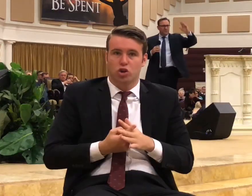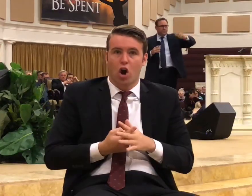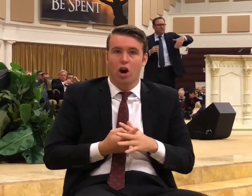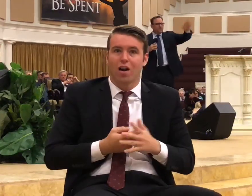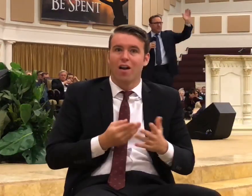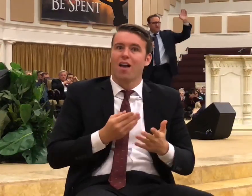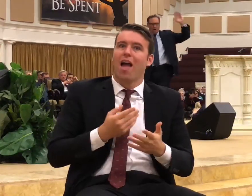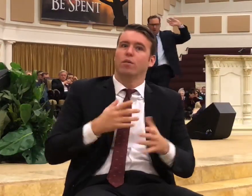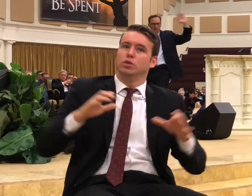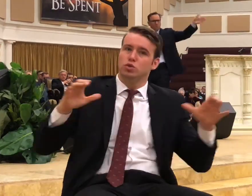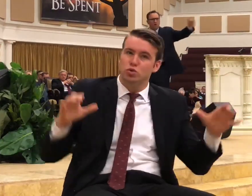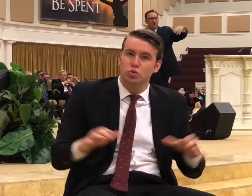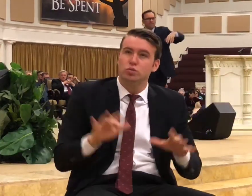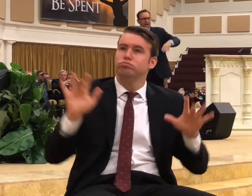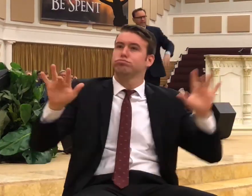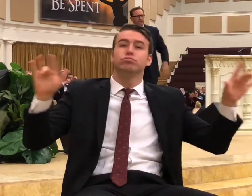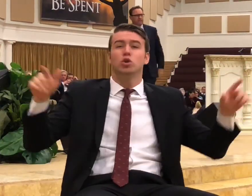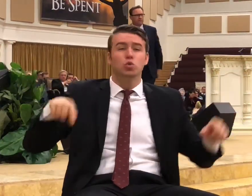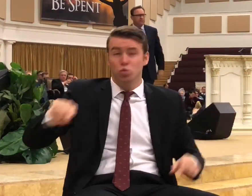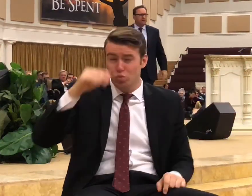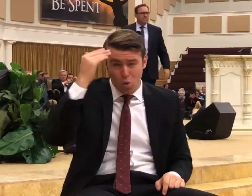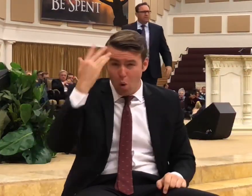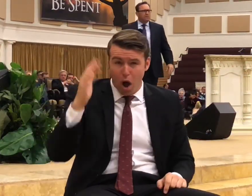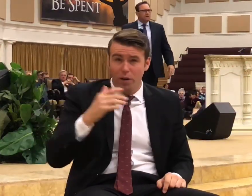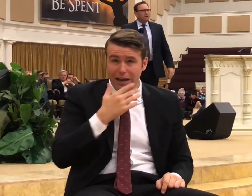funding missions, and doing things. You know all that.